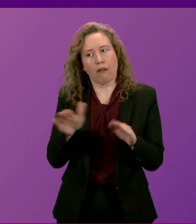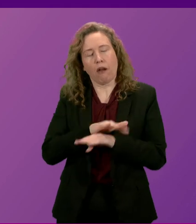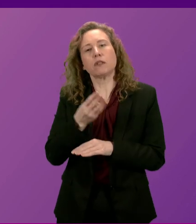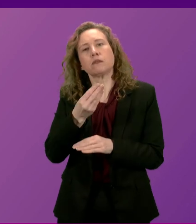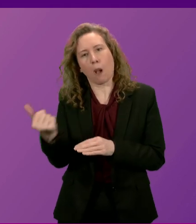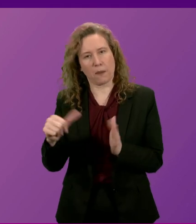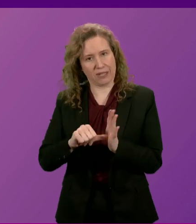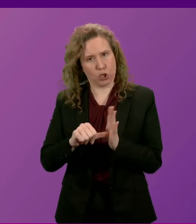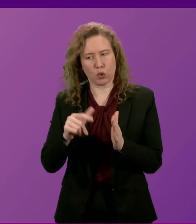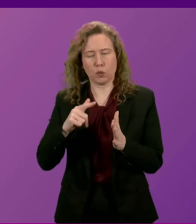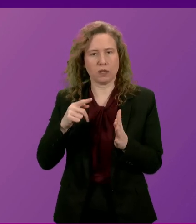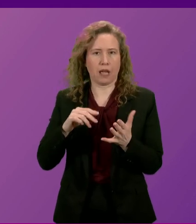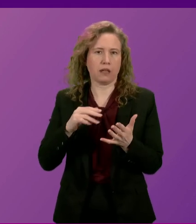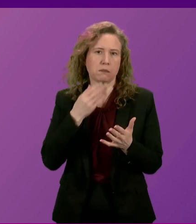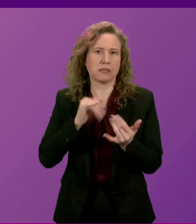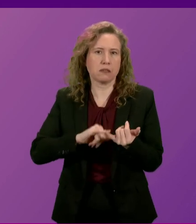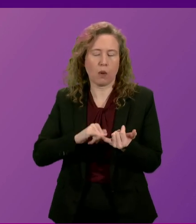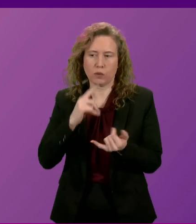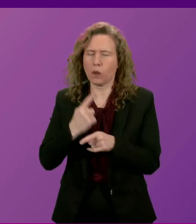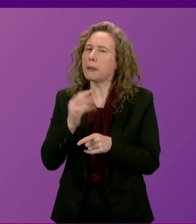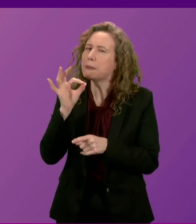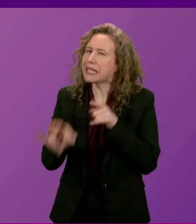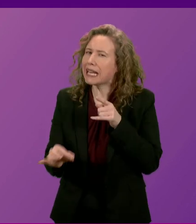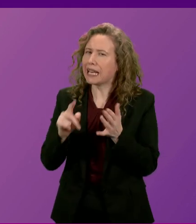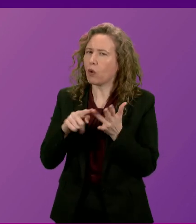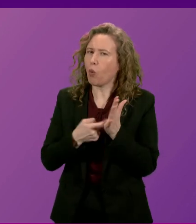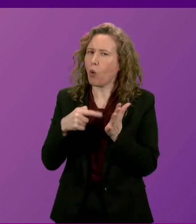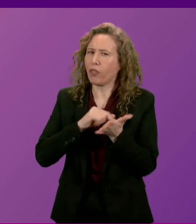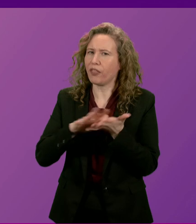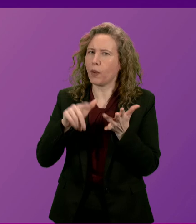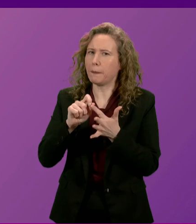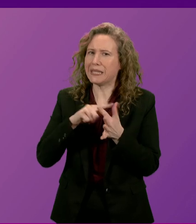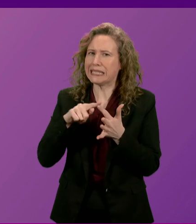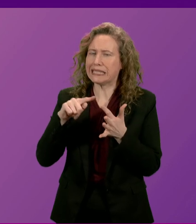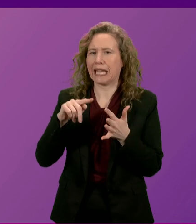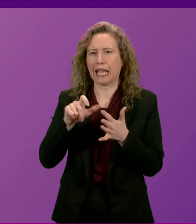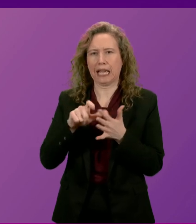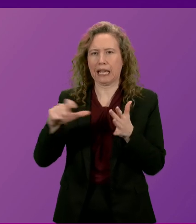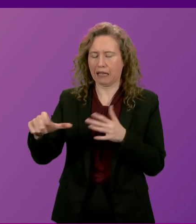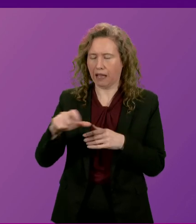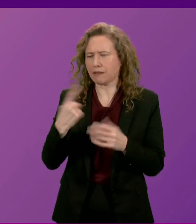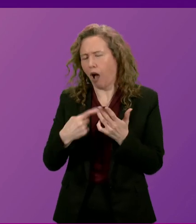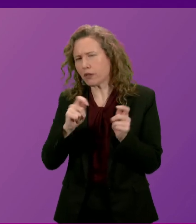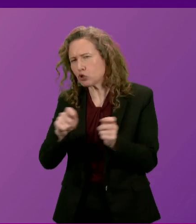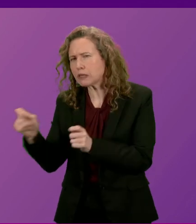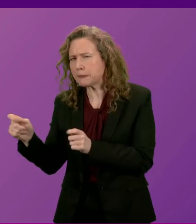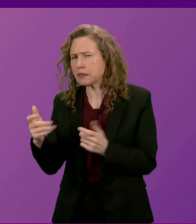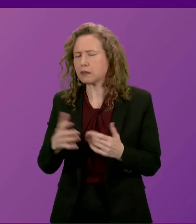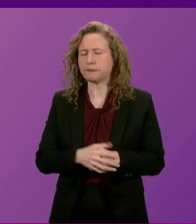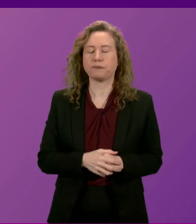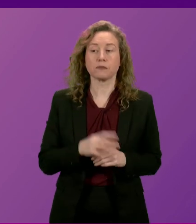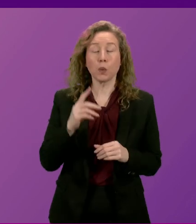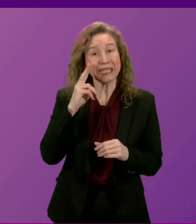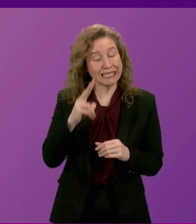Sawa puts to me, principally about orthopaedics and other treatment. So what we are seeing is an improvement in